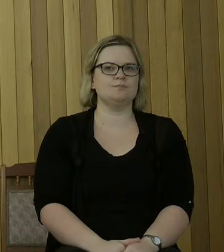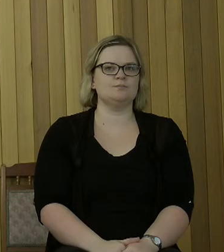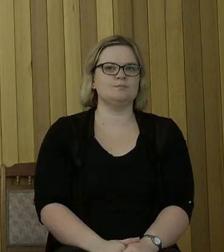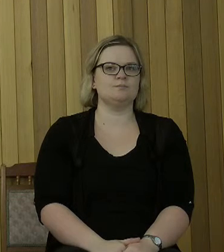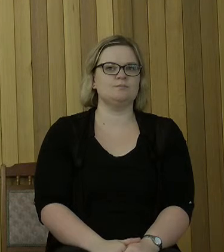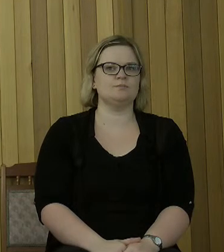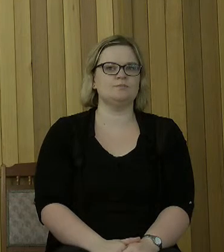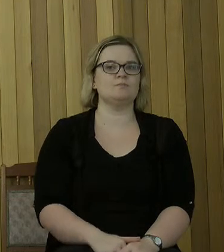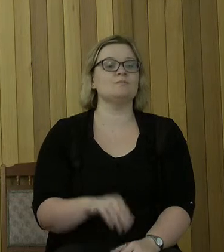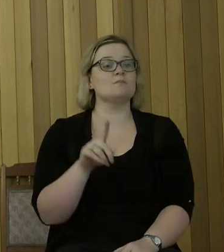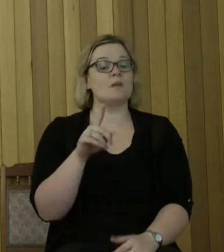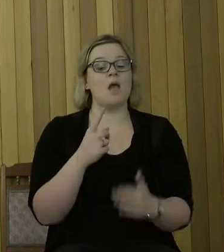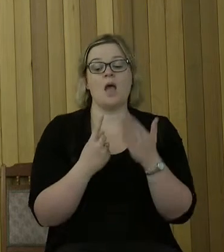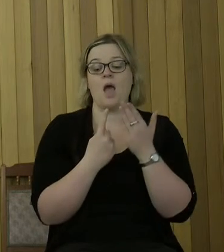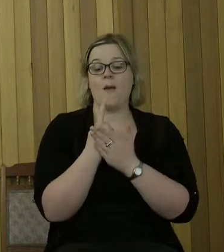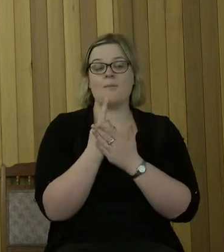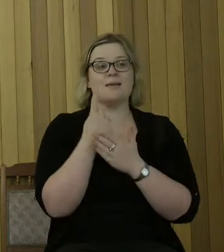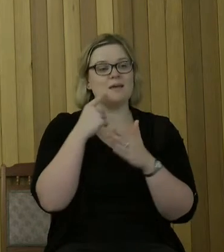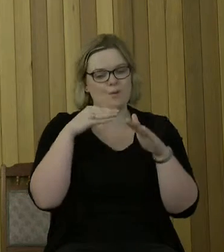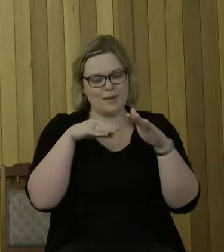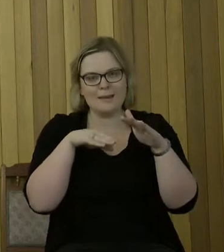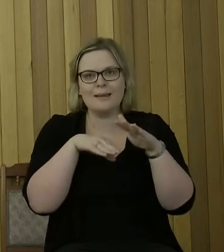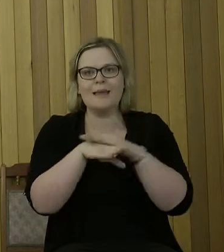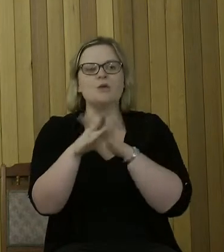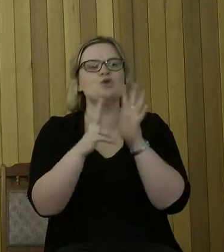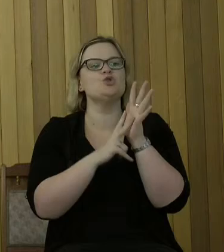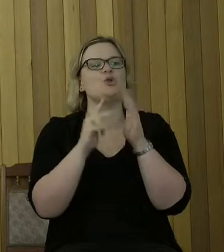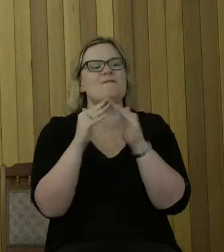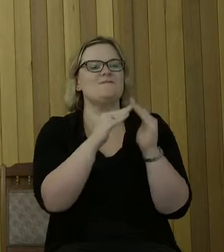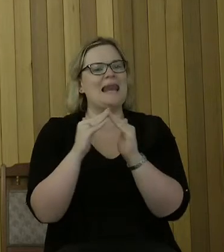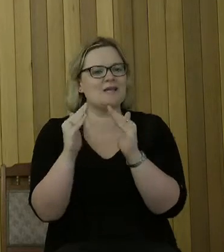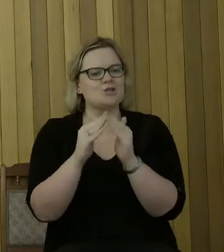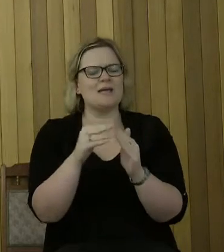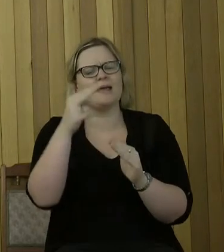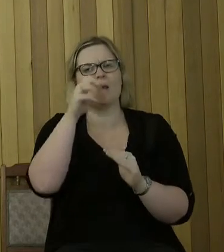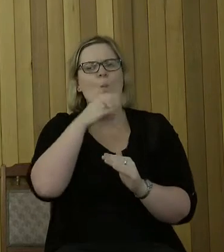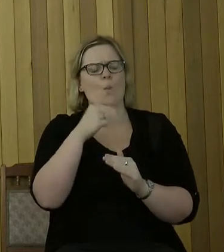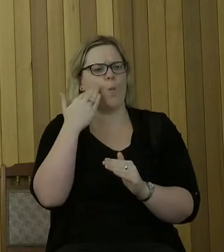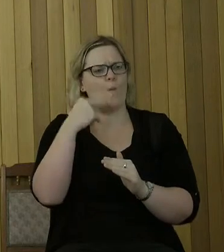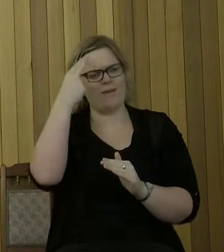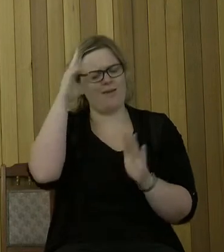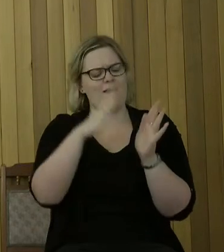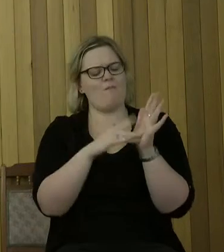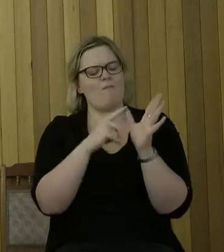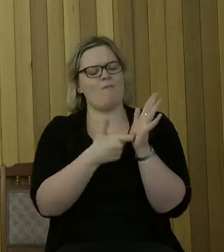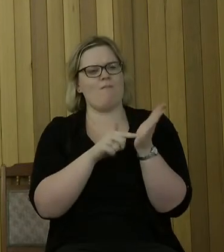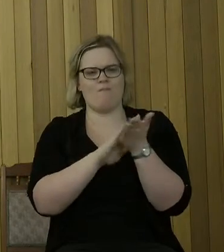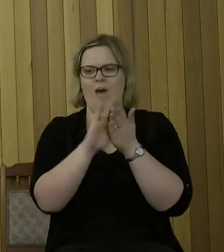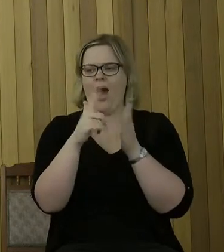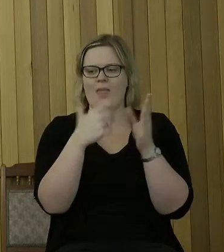Now it happened as they went that he entered a certain village, and a certain woman named Martha welcomed him into her